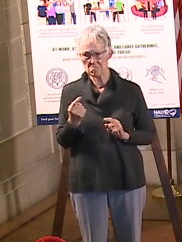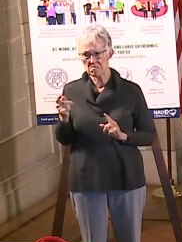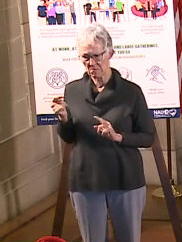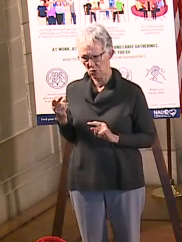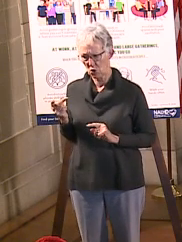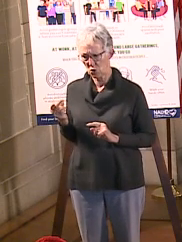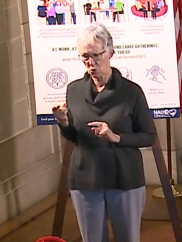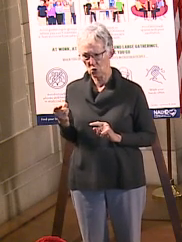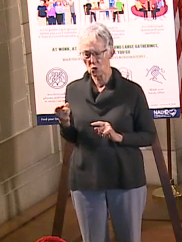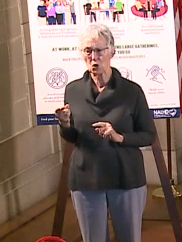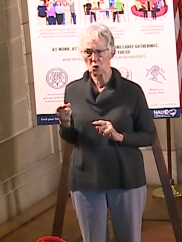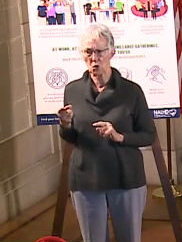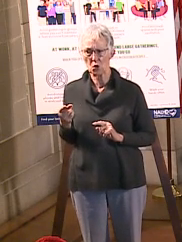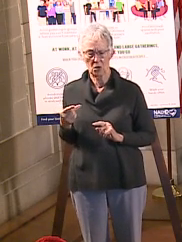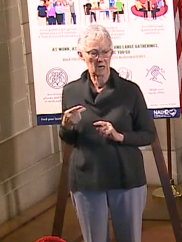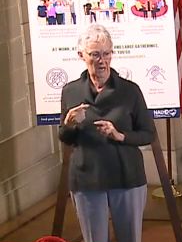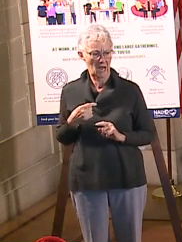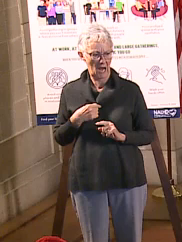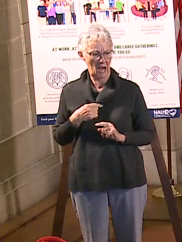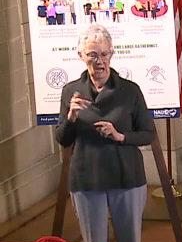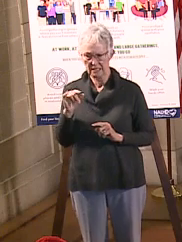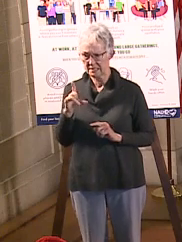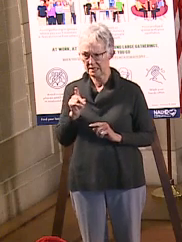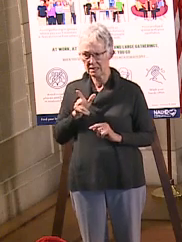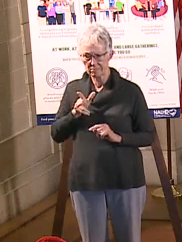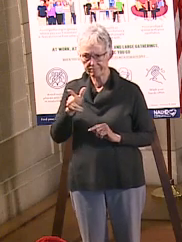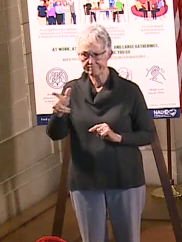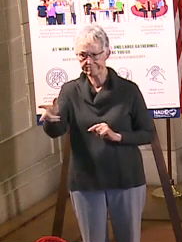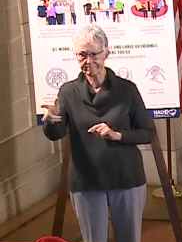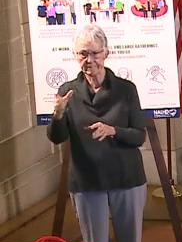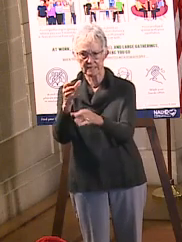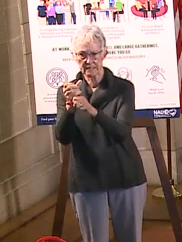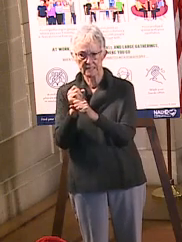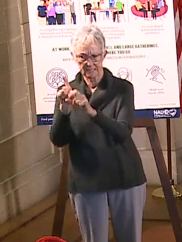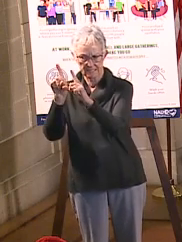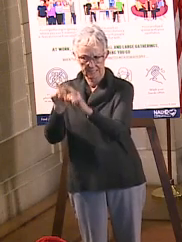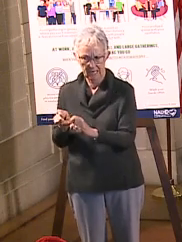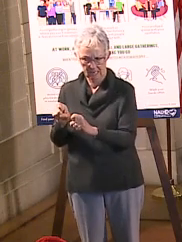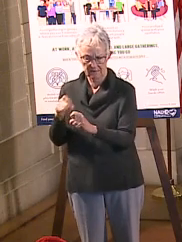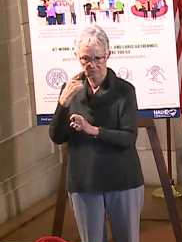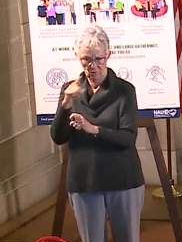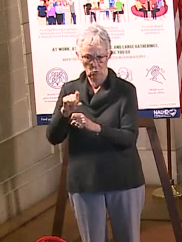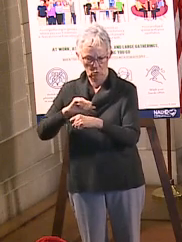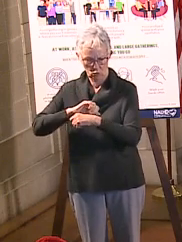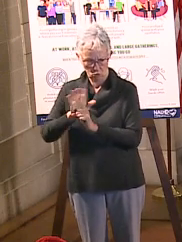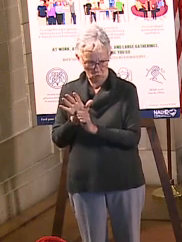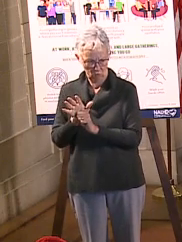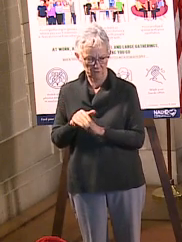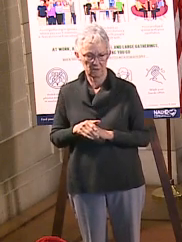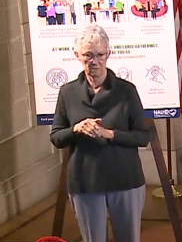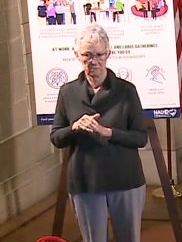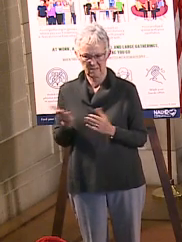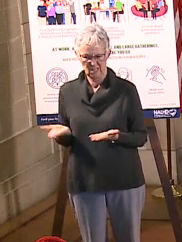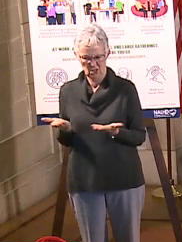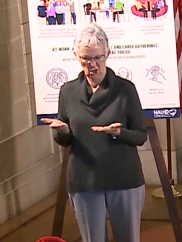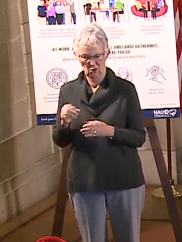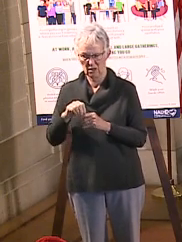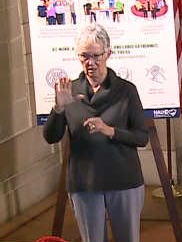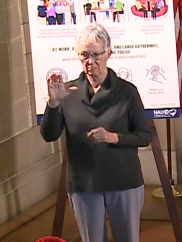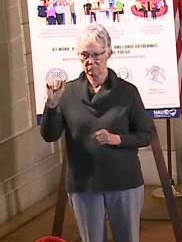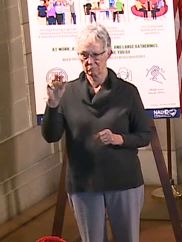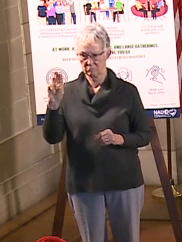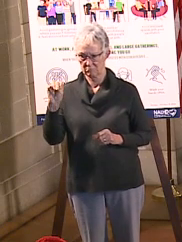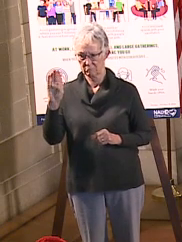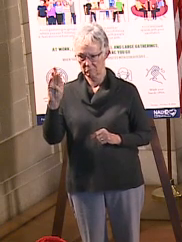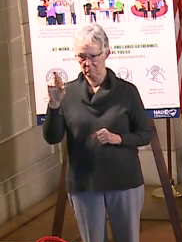the drive-through test Nebraska here in Cambridge, and then I